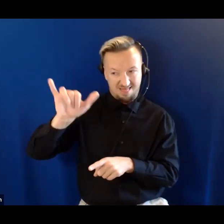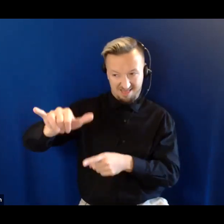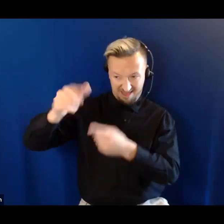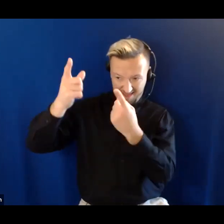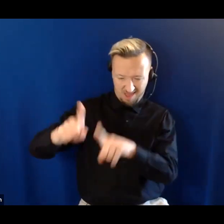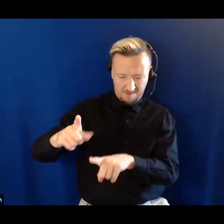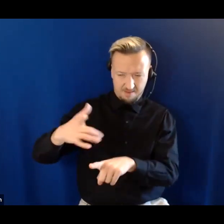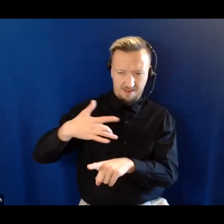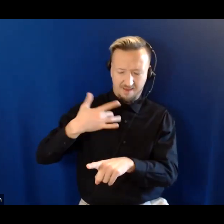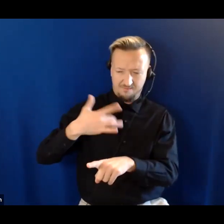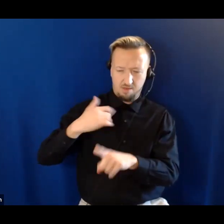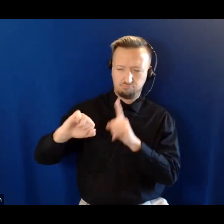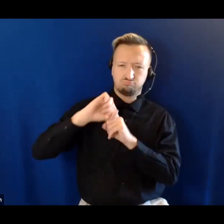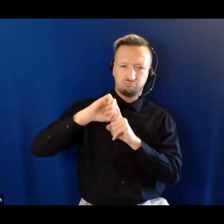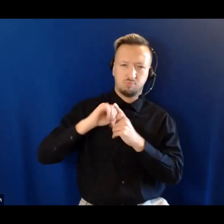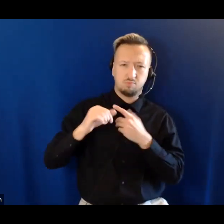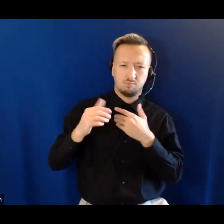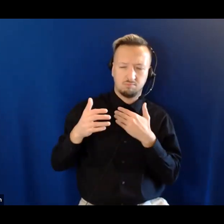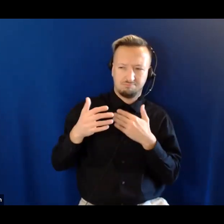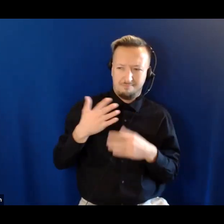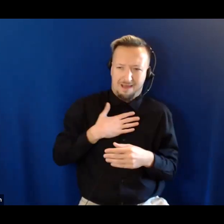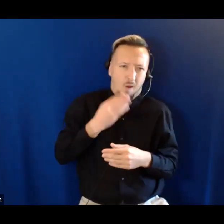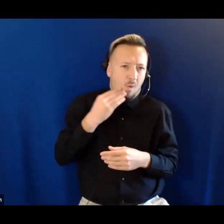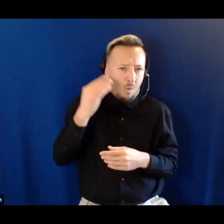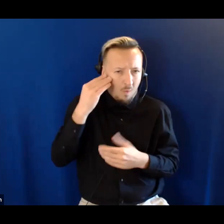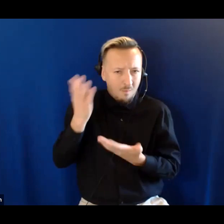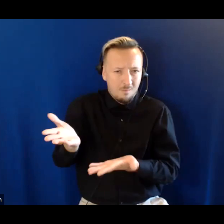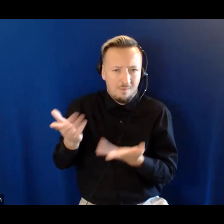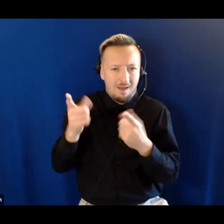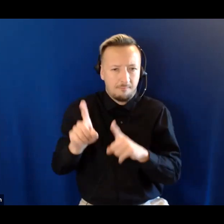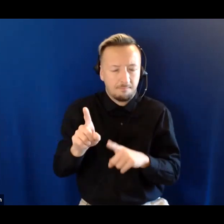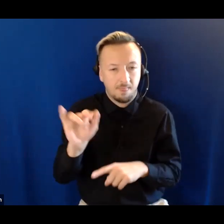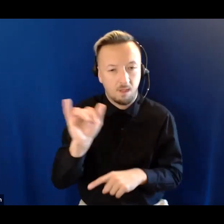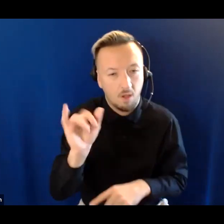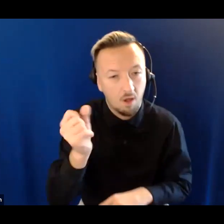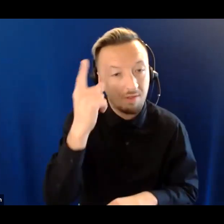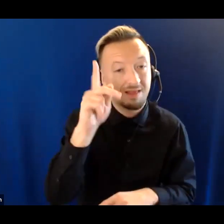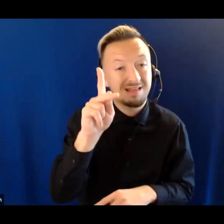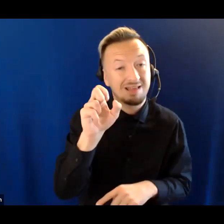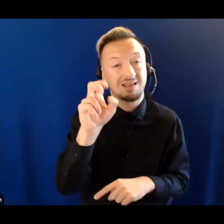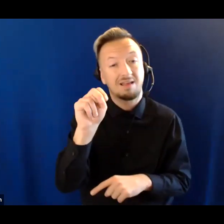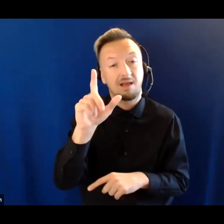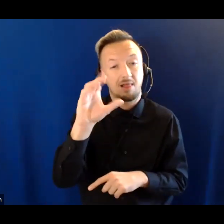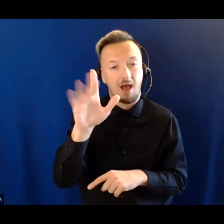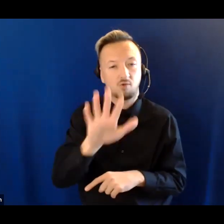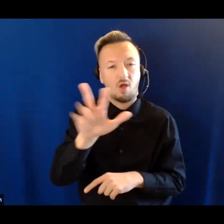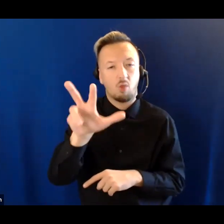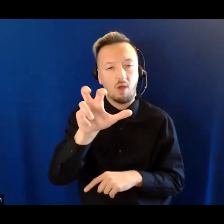very close to home for me. And then also understanding that Kinloch is now a population of about 300